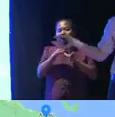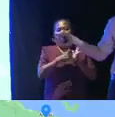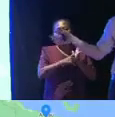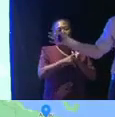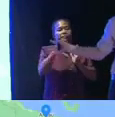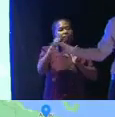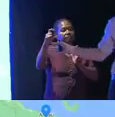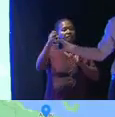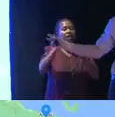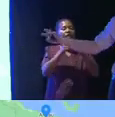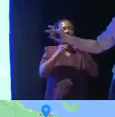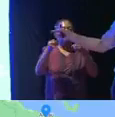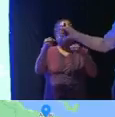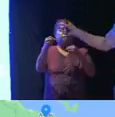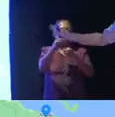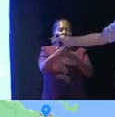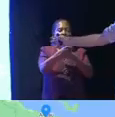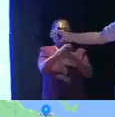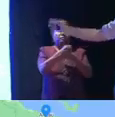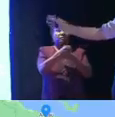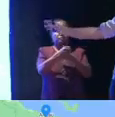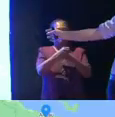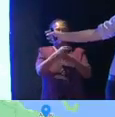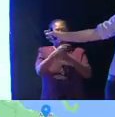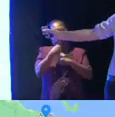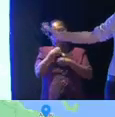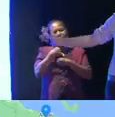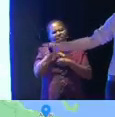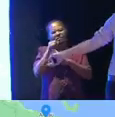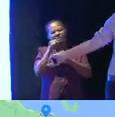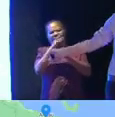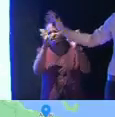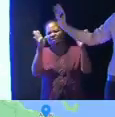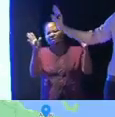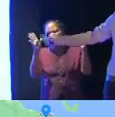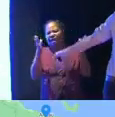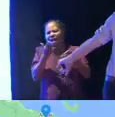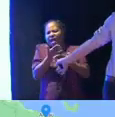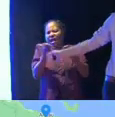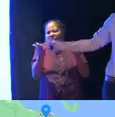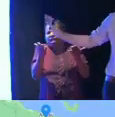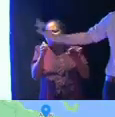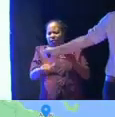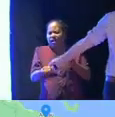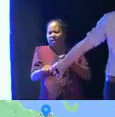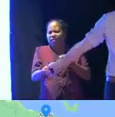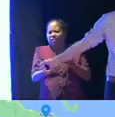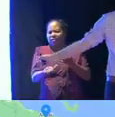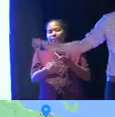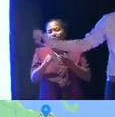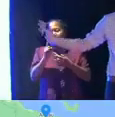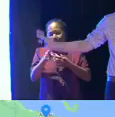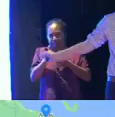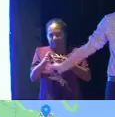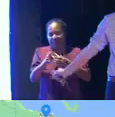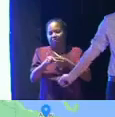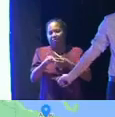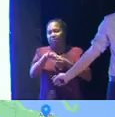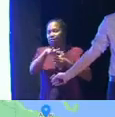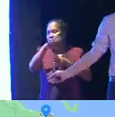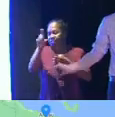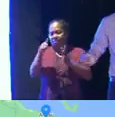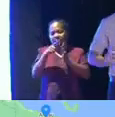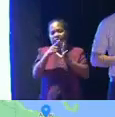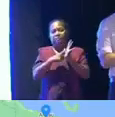IRC's offices. Now, I'm not 100% sure how accurate this is, but it's pretty up to date. So this is all of the